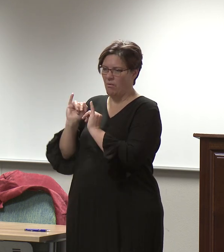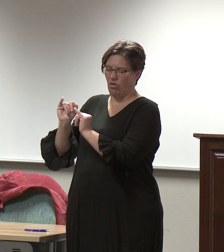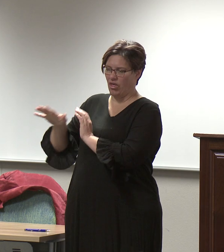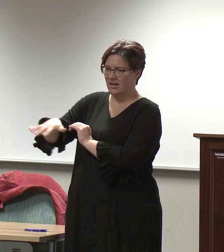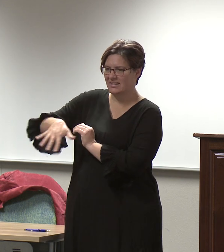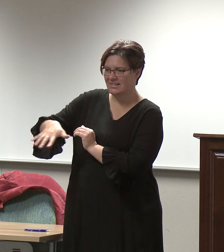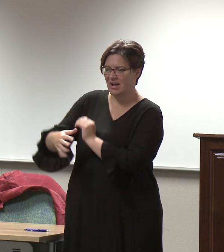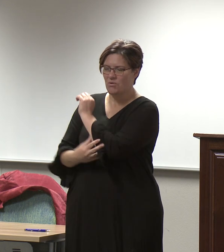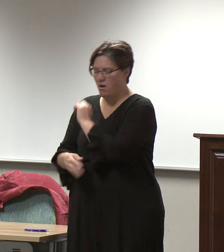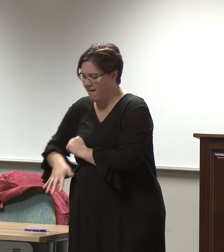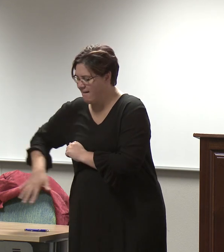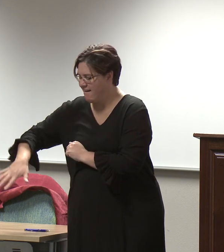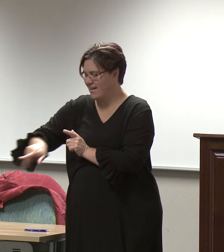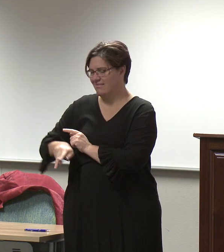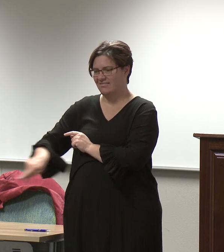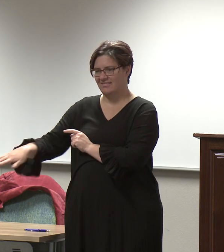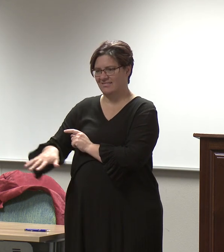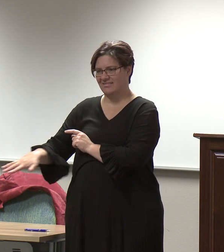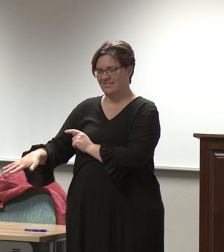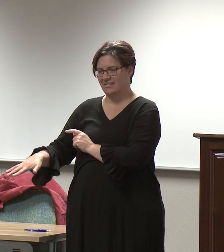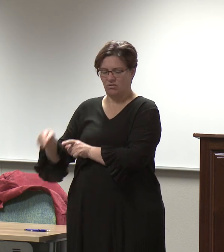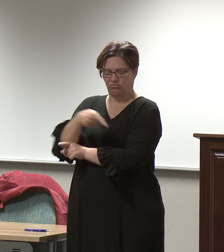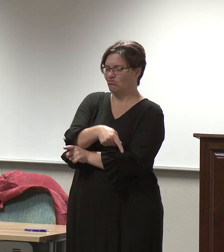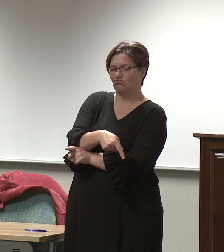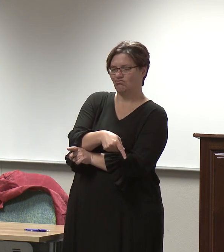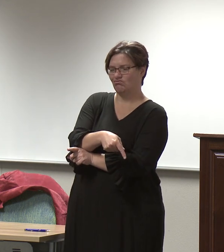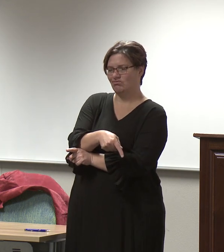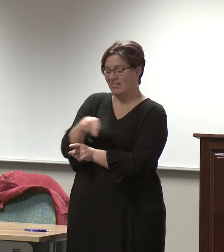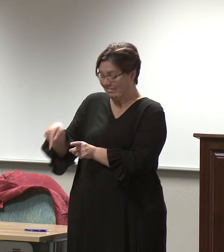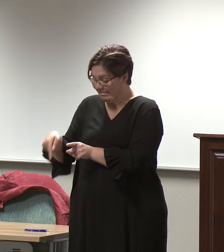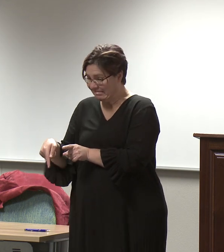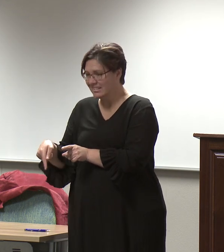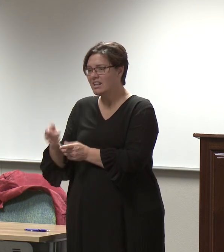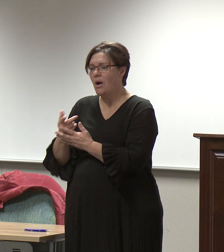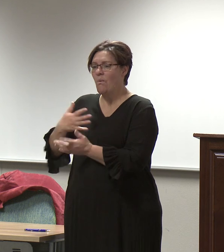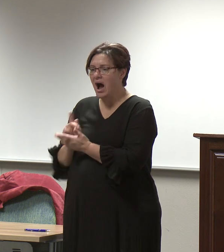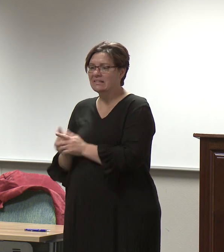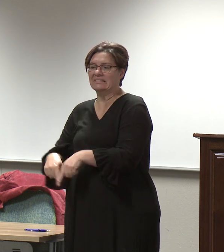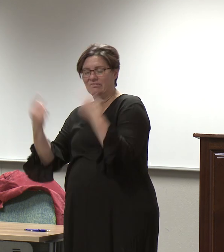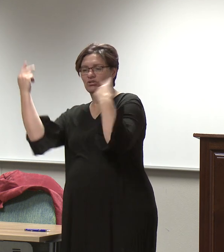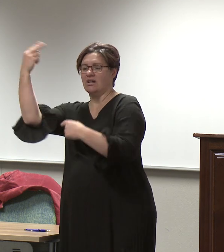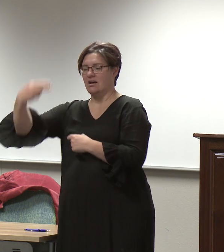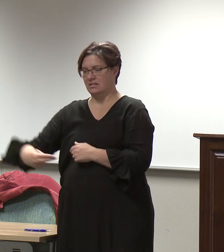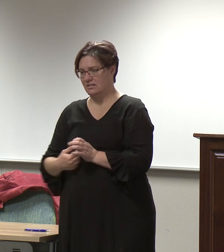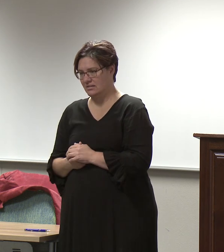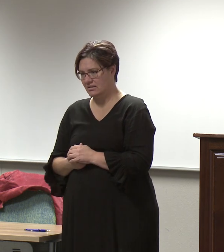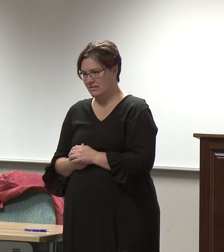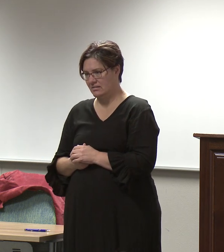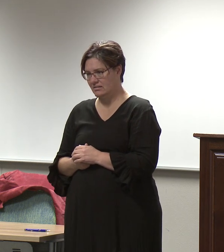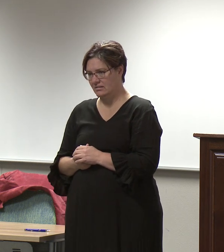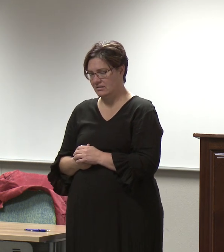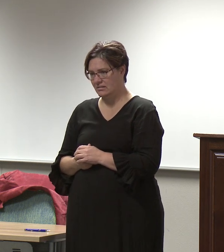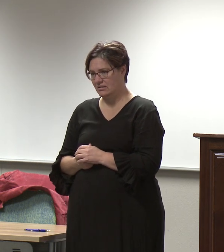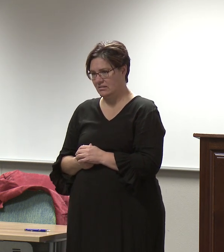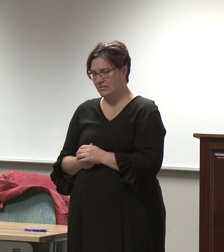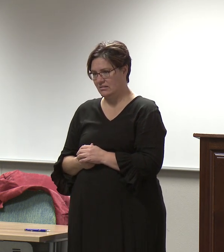people from the urban peripheries. They were the ones that were trying to bring a different kind of art. And